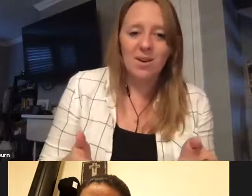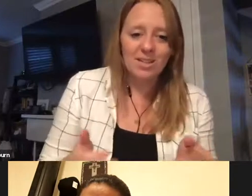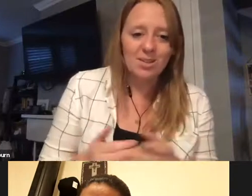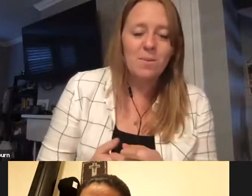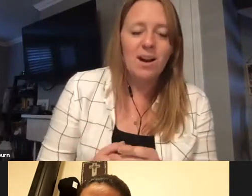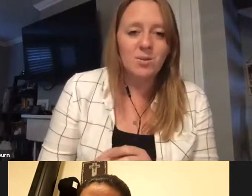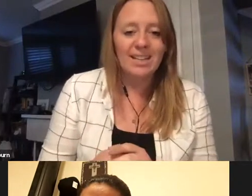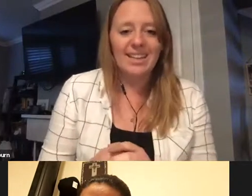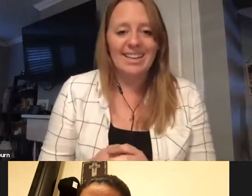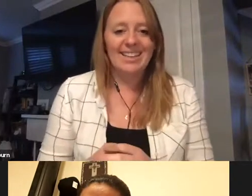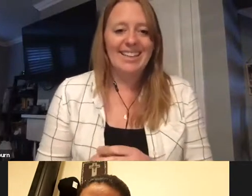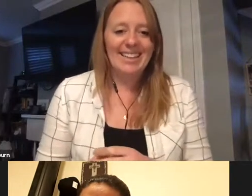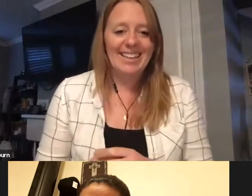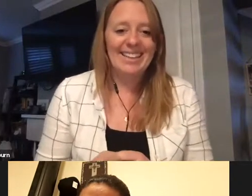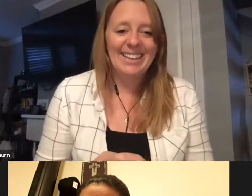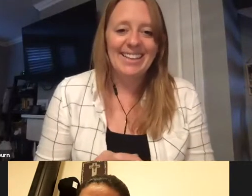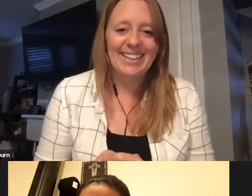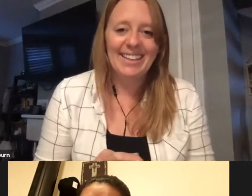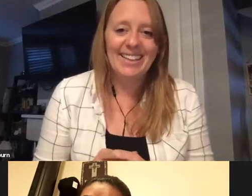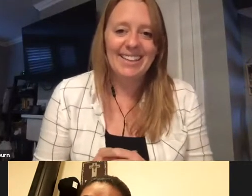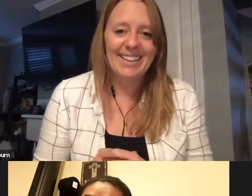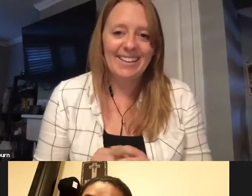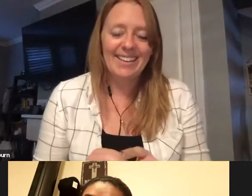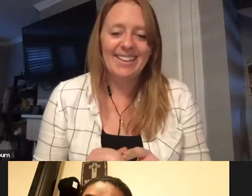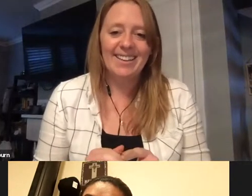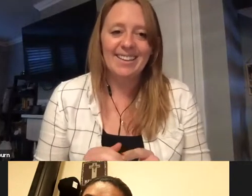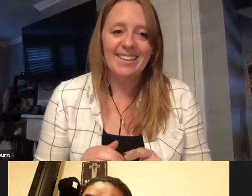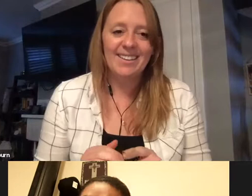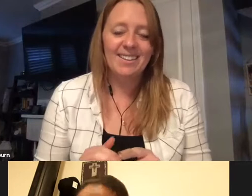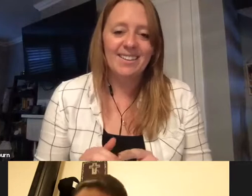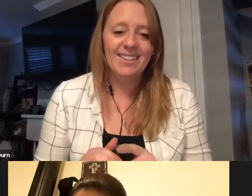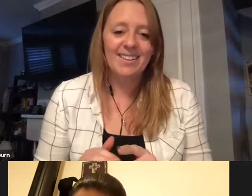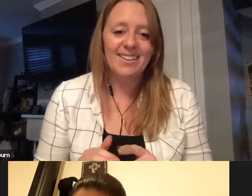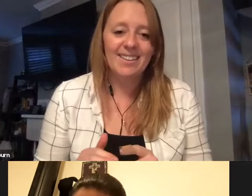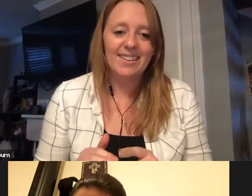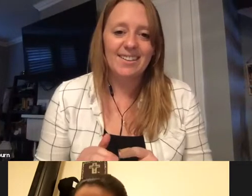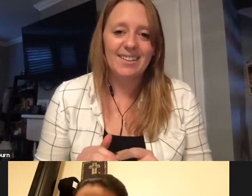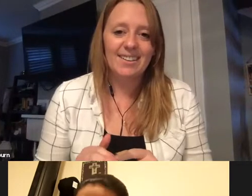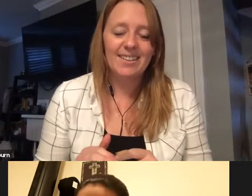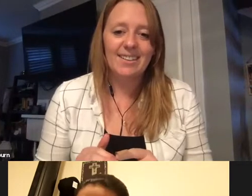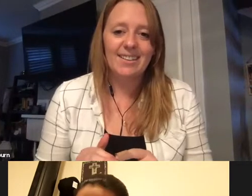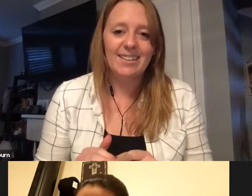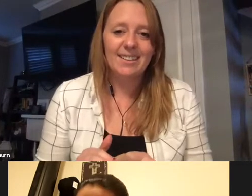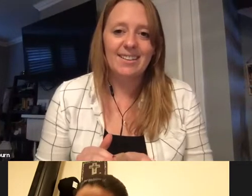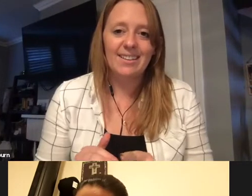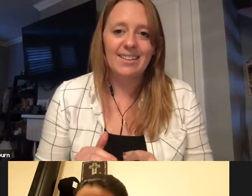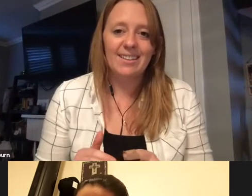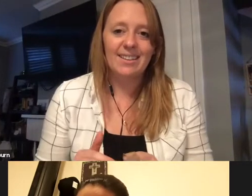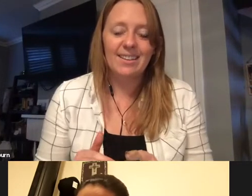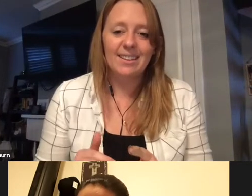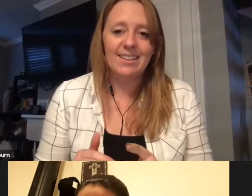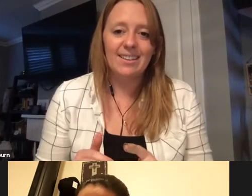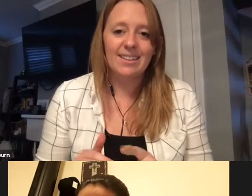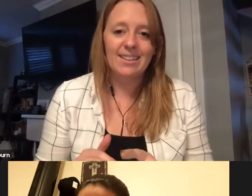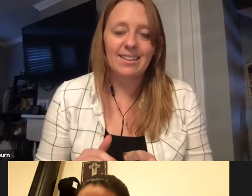probably going to respond quickly. Si los niños hacen la seña de tomar, comer, ir al baño,